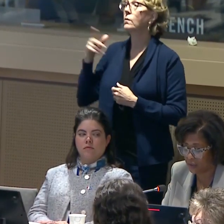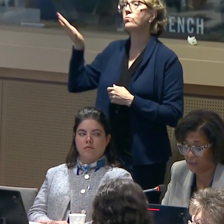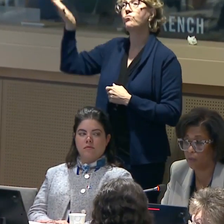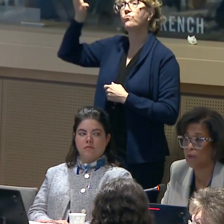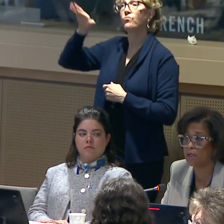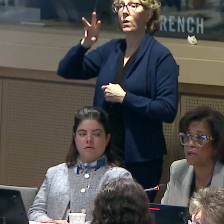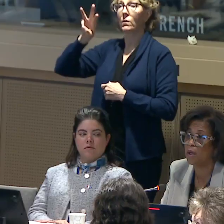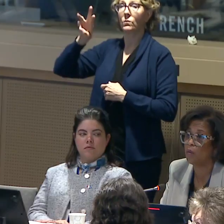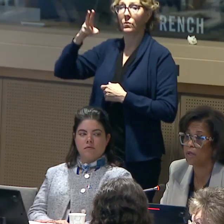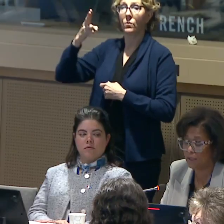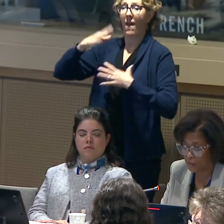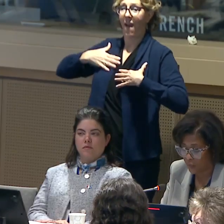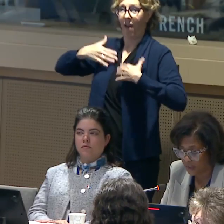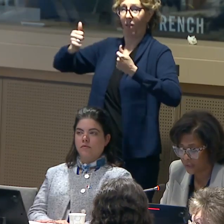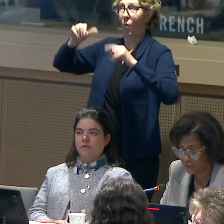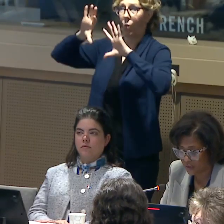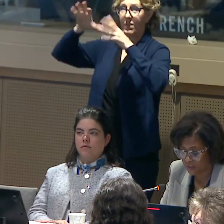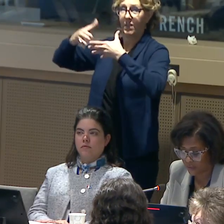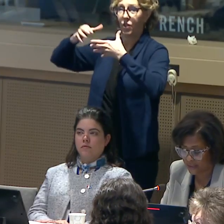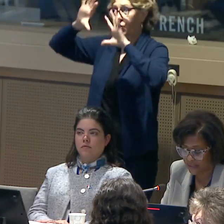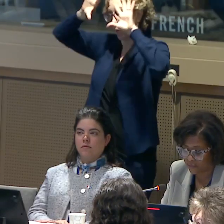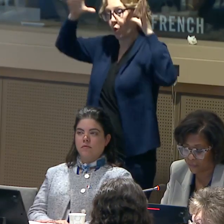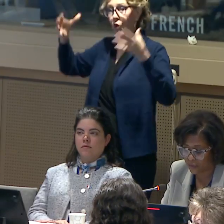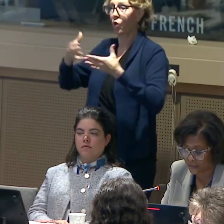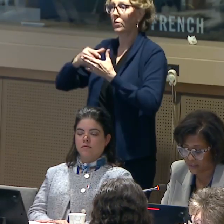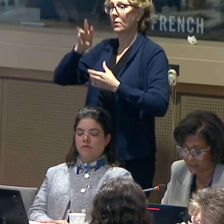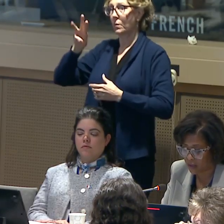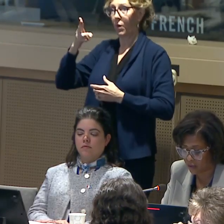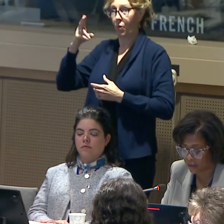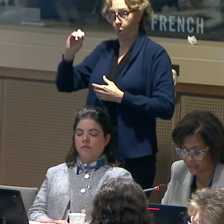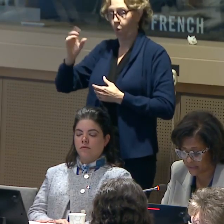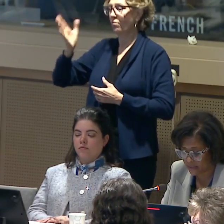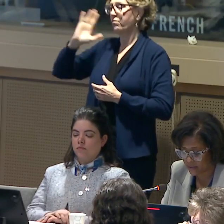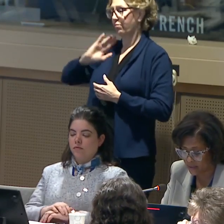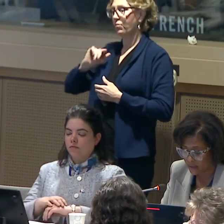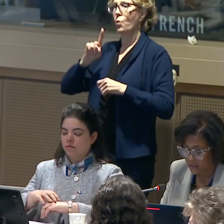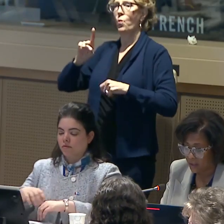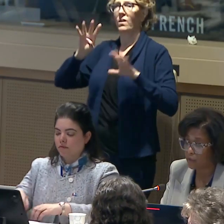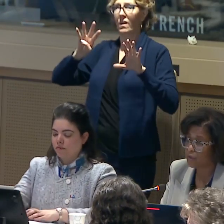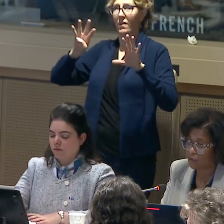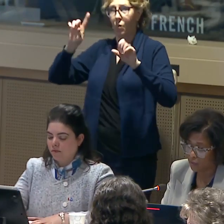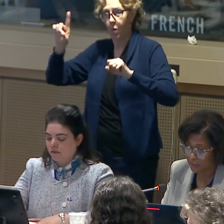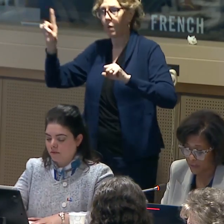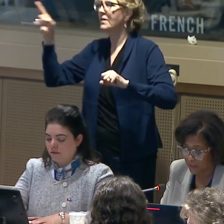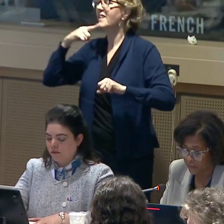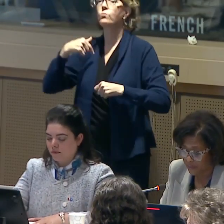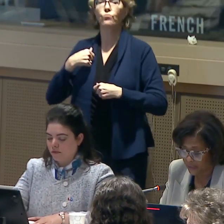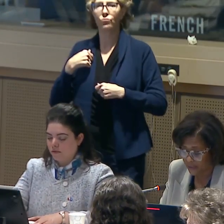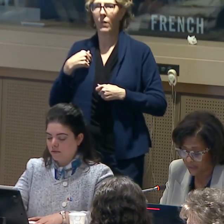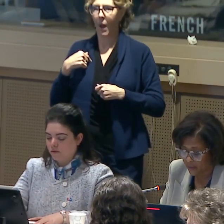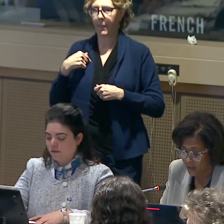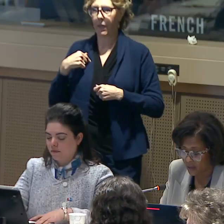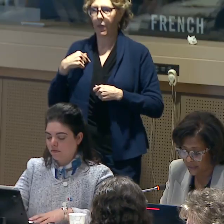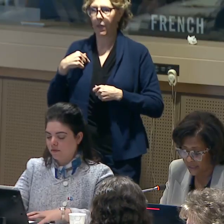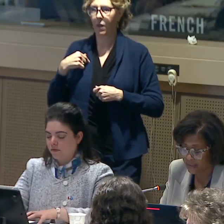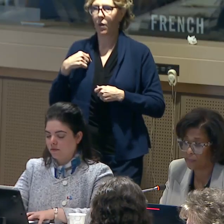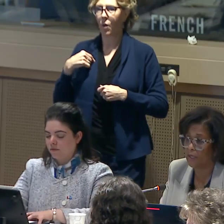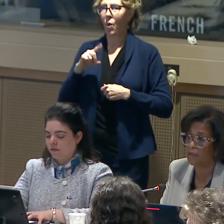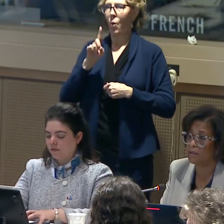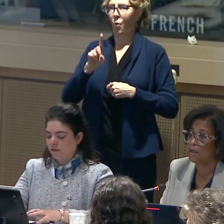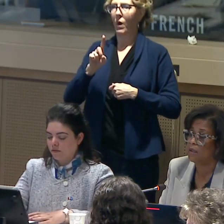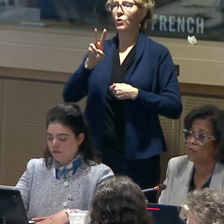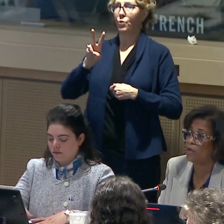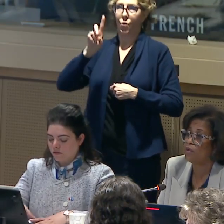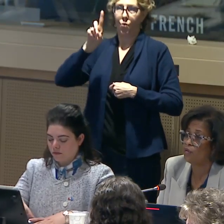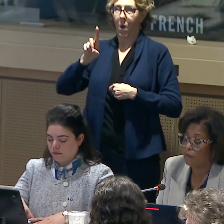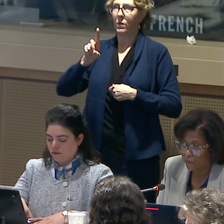in 2021, 1 in 127 persons are autistic. Closer to home in the Caribbean, there are an